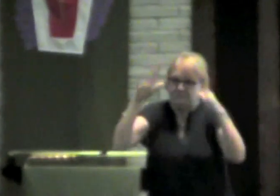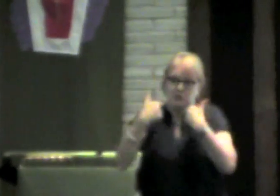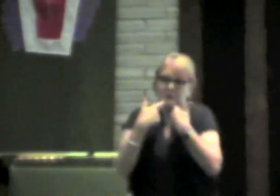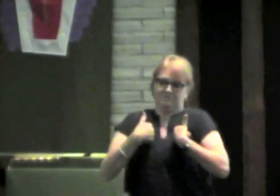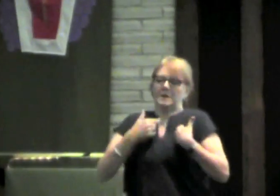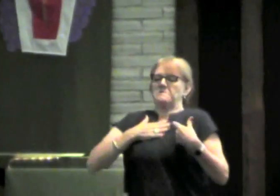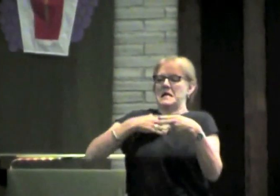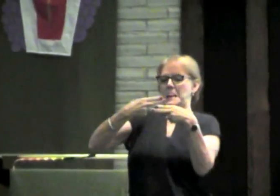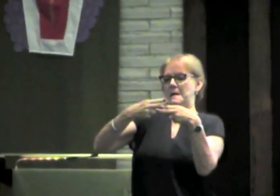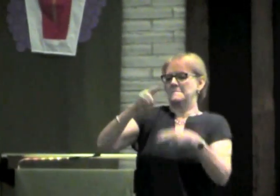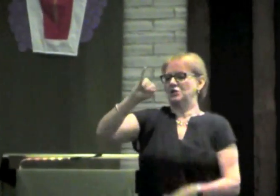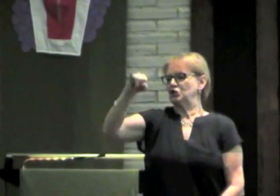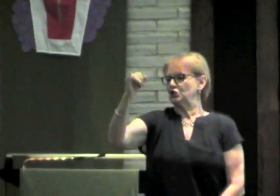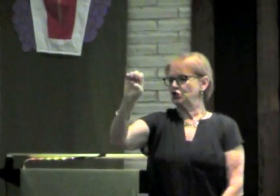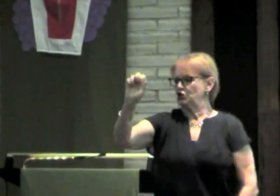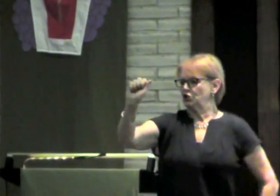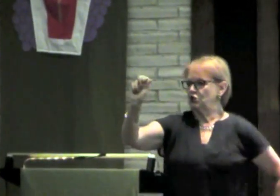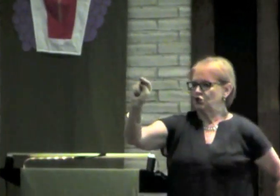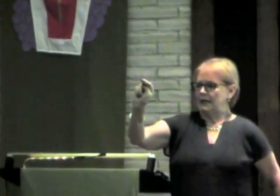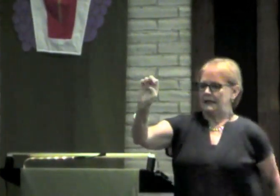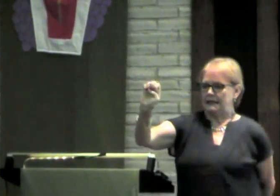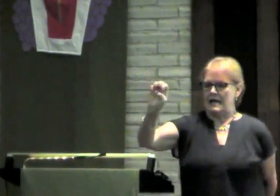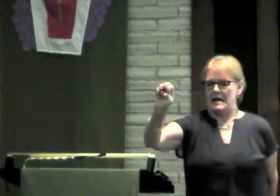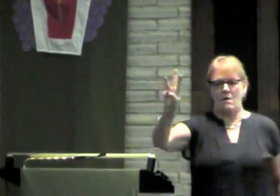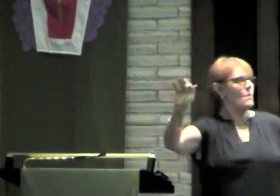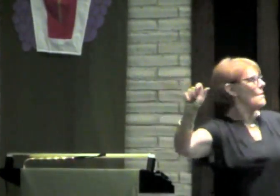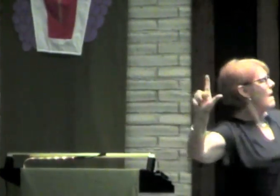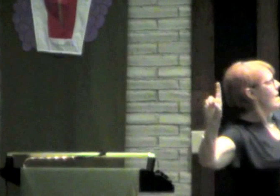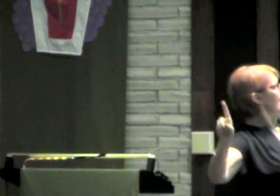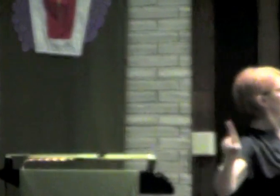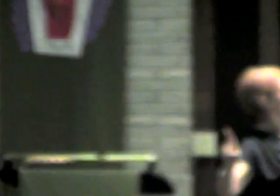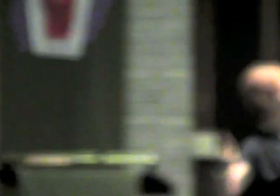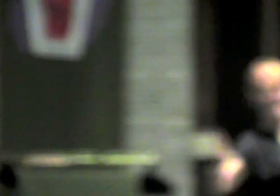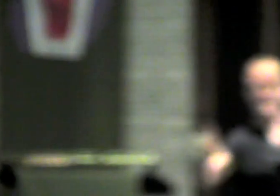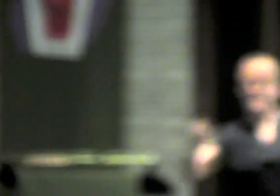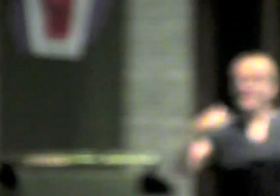Maybe some of you don't know who I am, so let me introduce myself. My name is Jeanne Ewald.